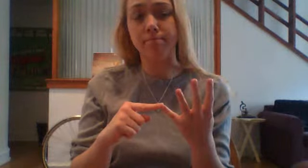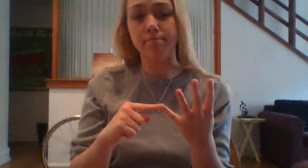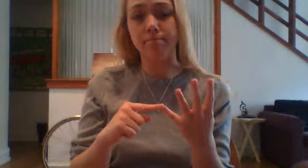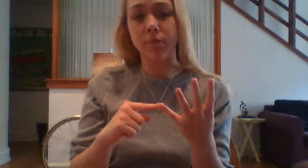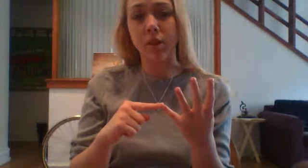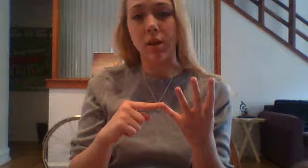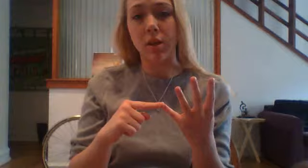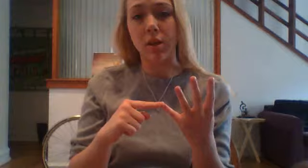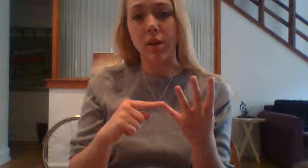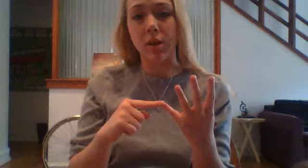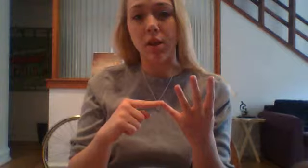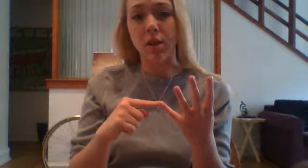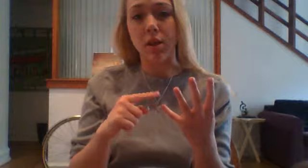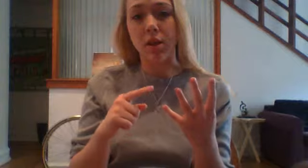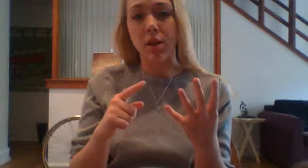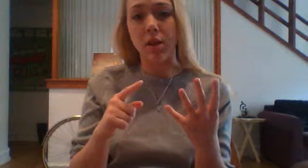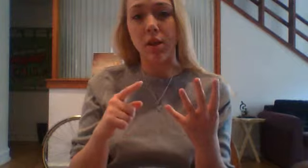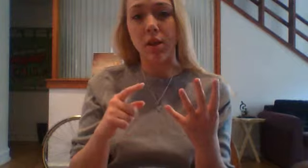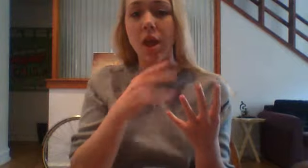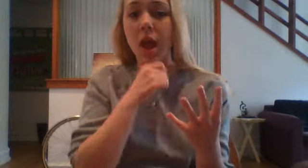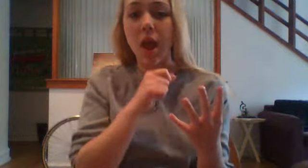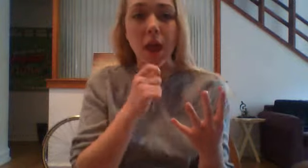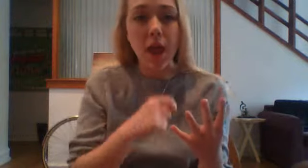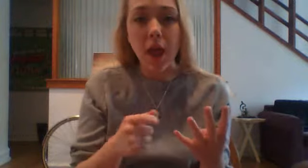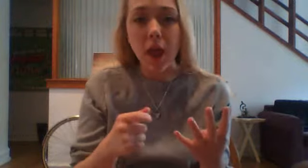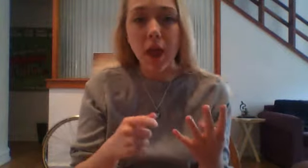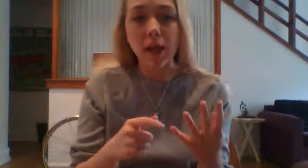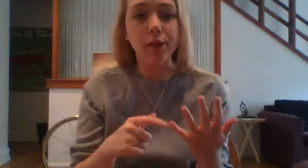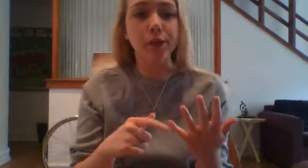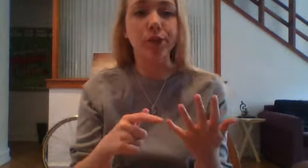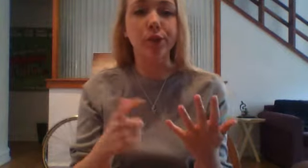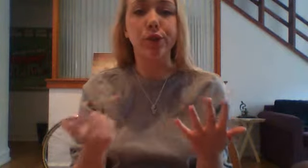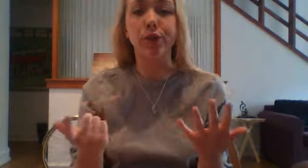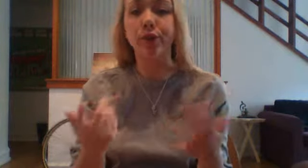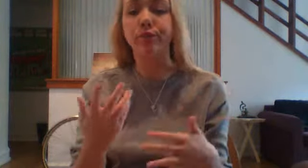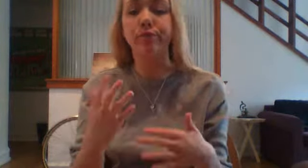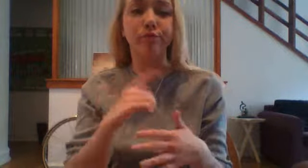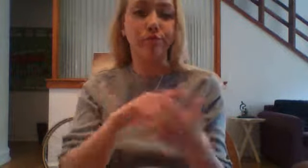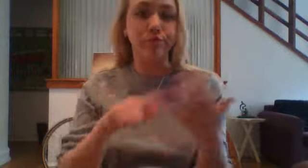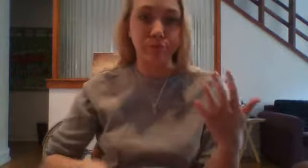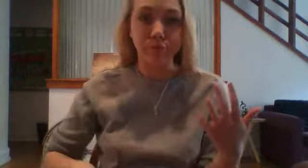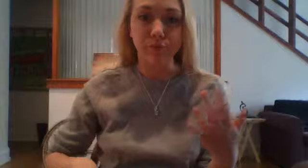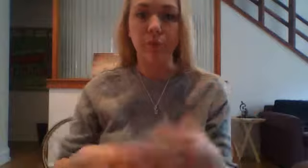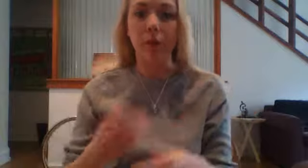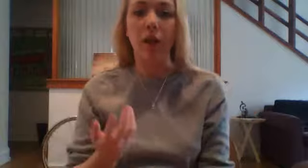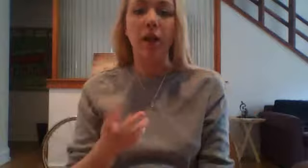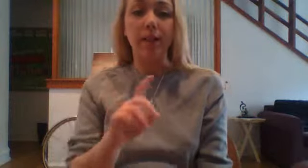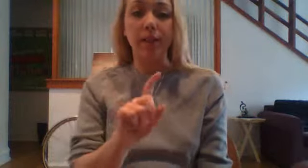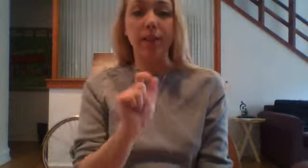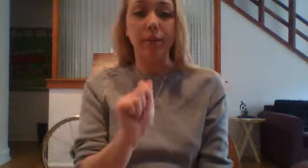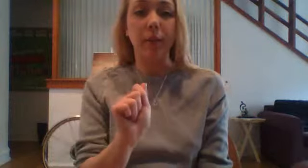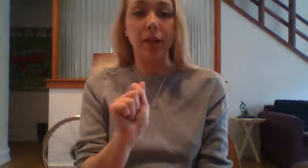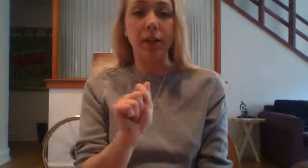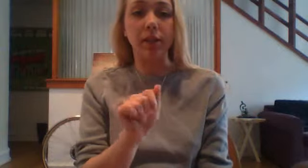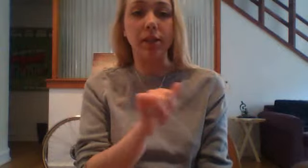gender identity, age, and so disability really is under that same umbrella, is that aspect of